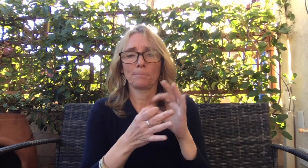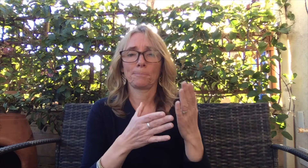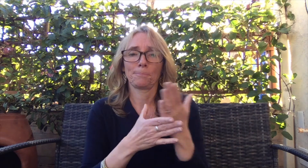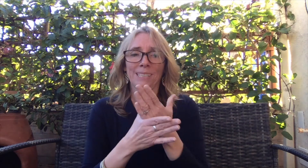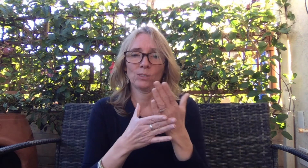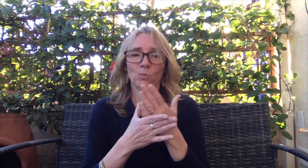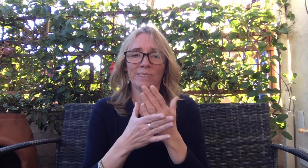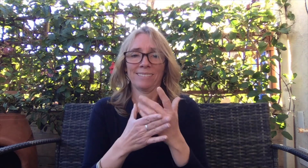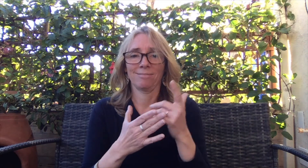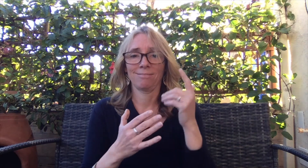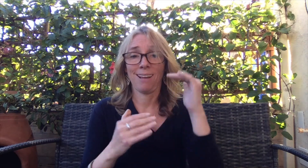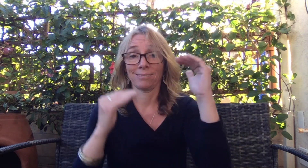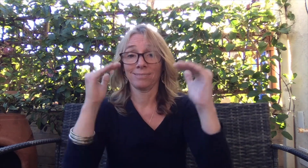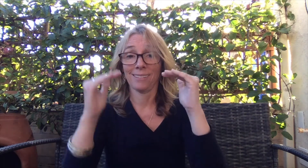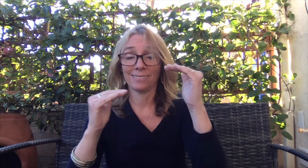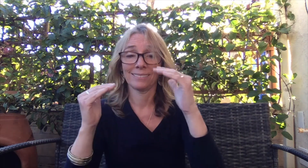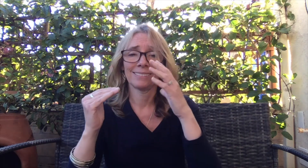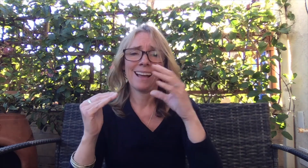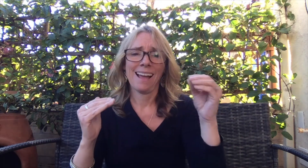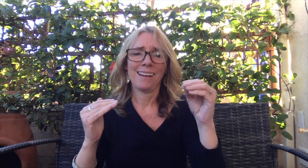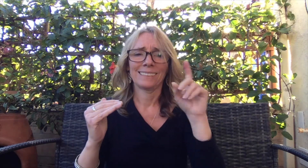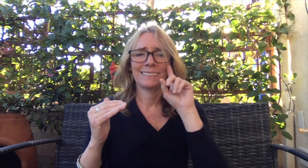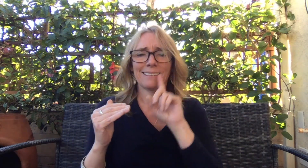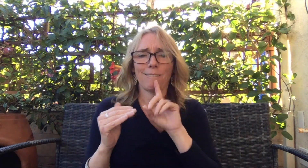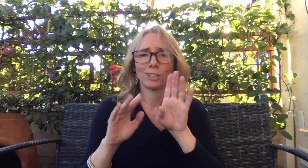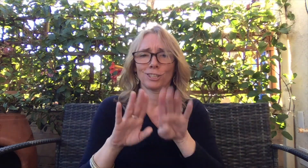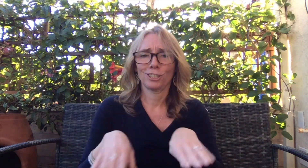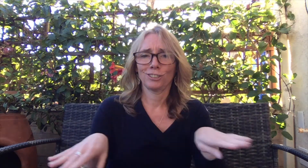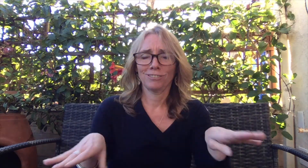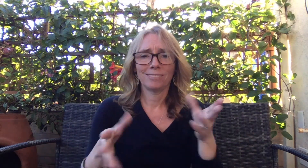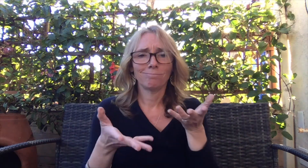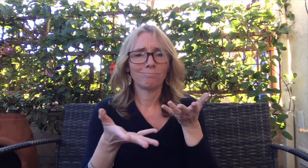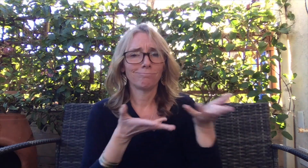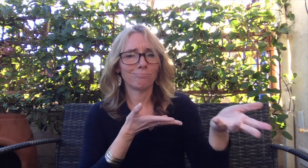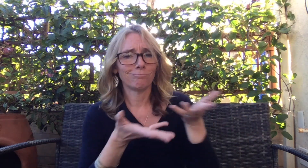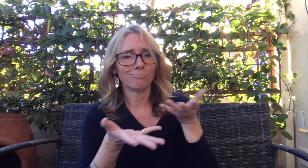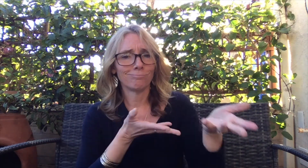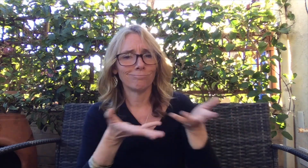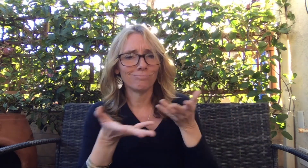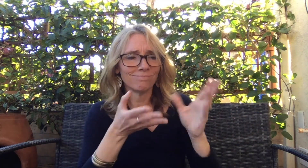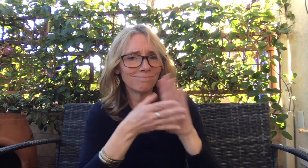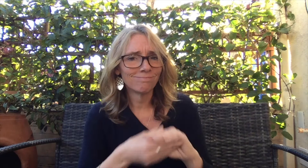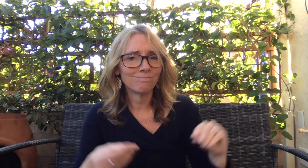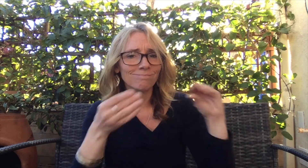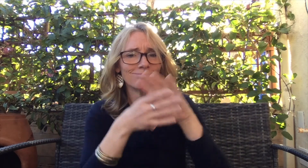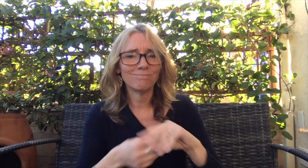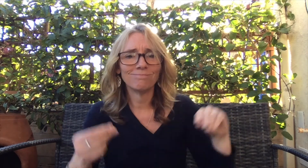That develops a stronger relationship between adults and deaf